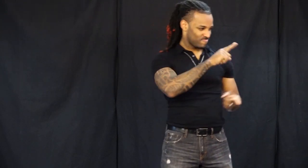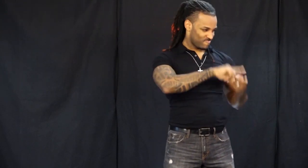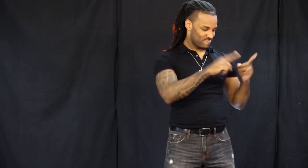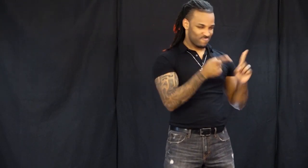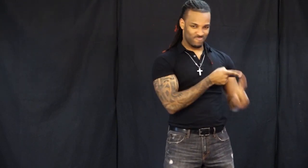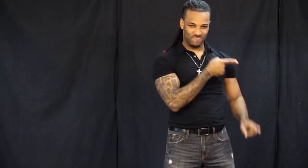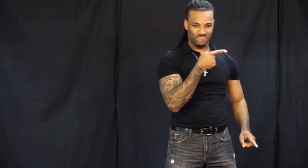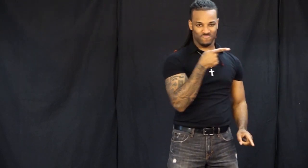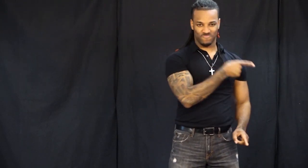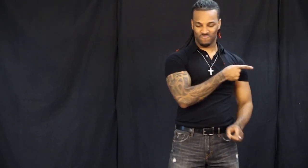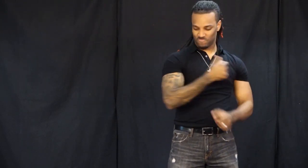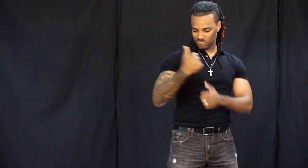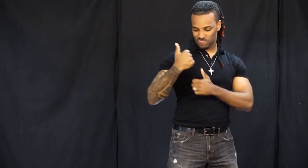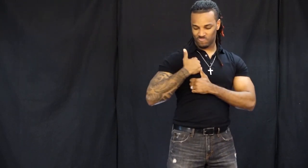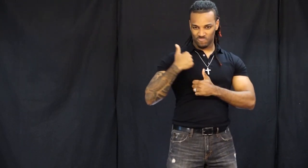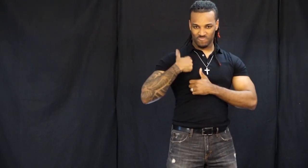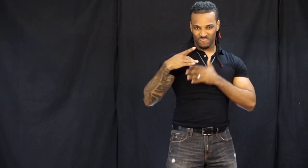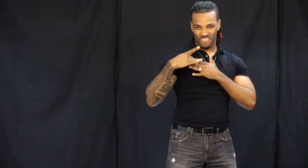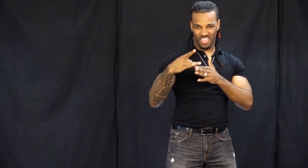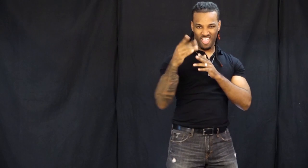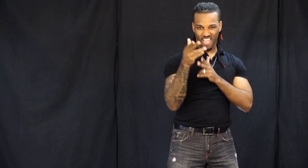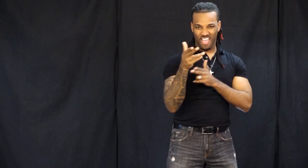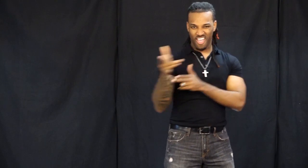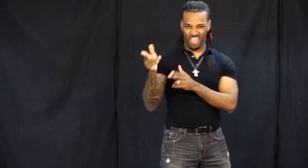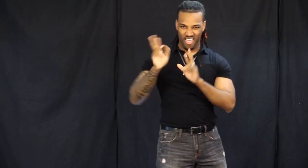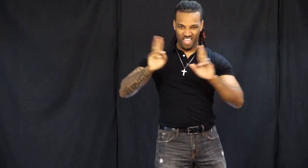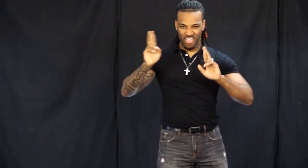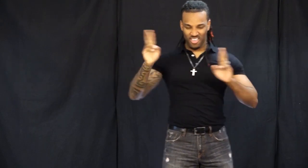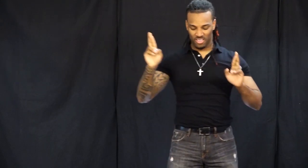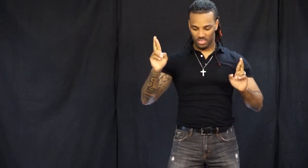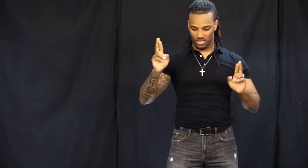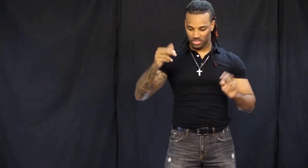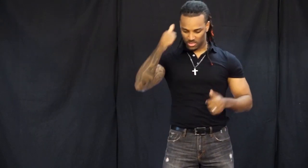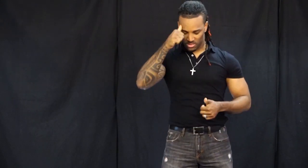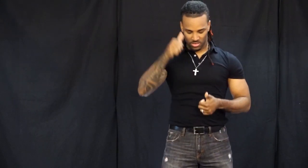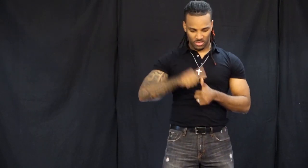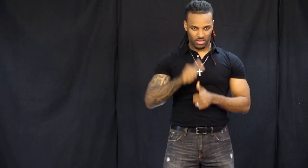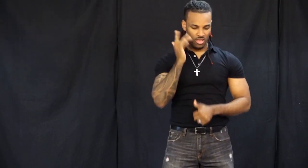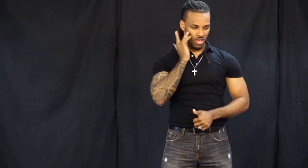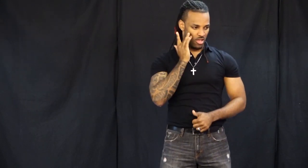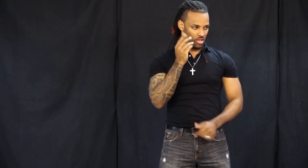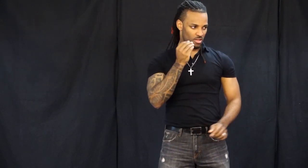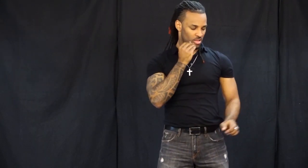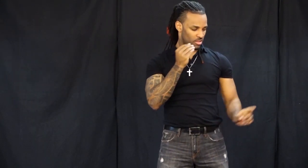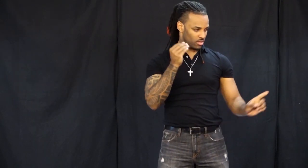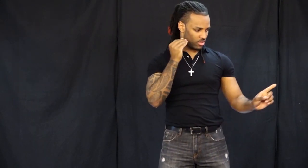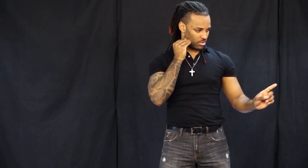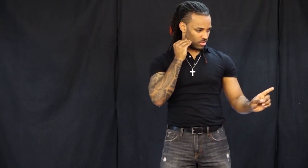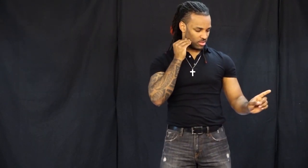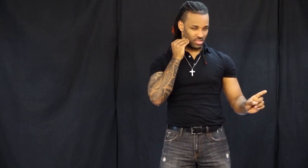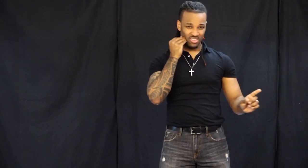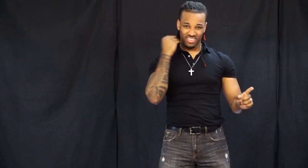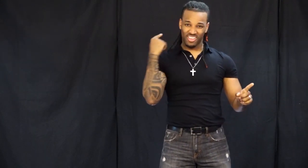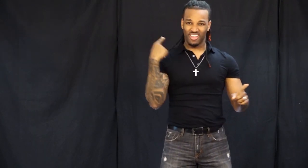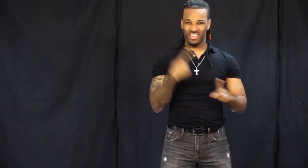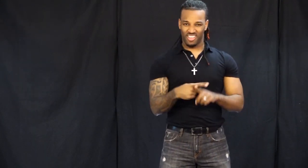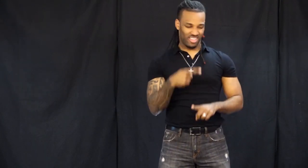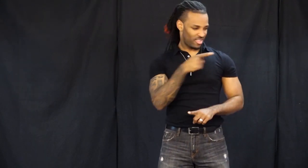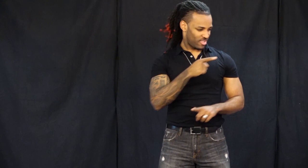of me, at least I have a friend with me. Weapon in my hand, a command of my men with me. Then I remember my Eliza is expecting me. Not only that, my